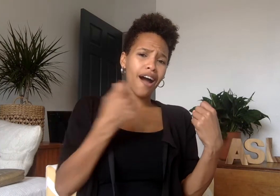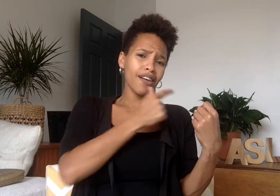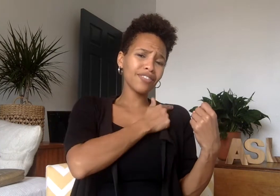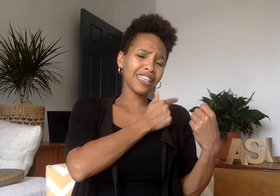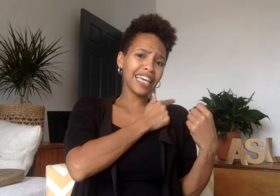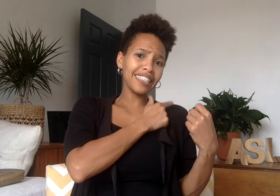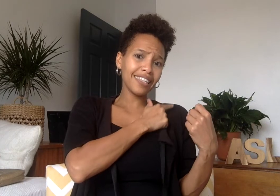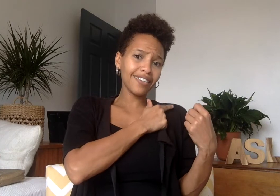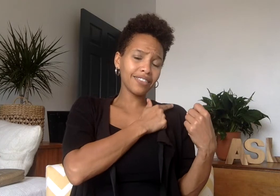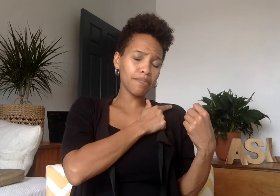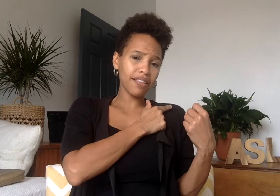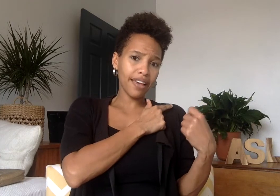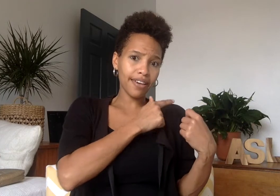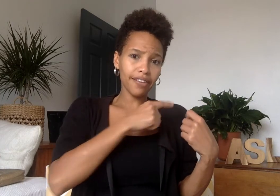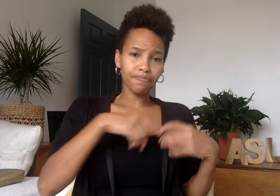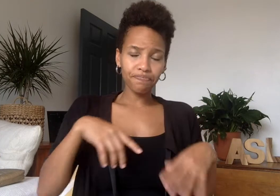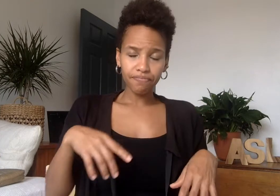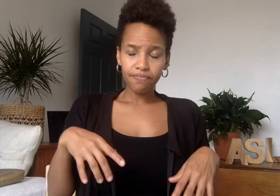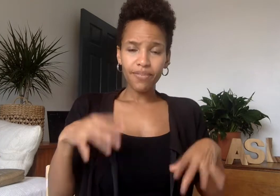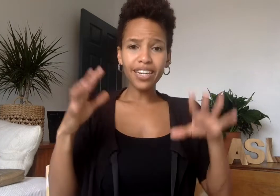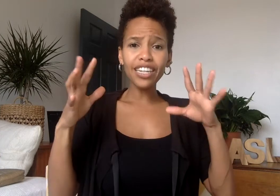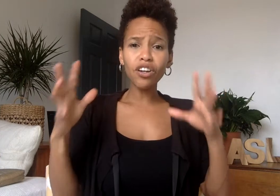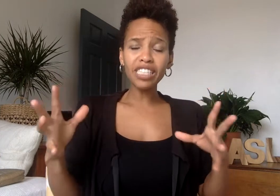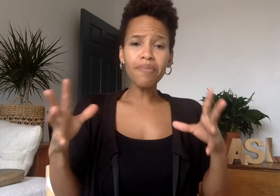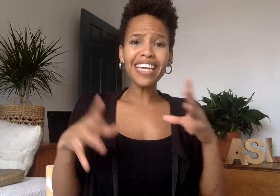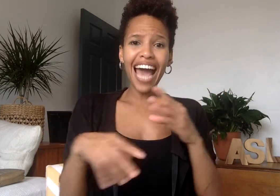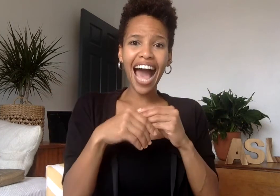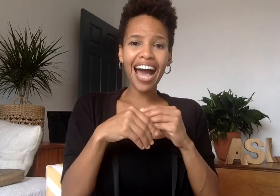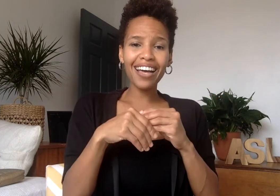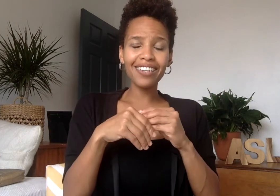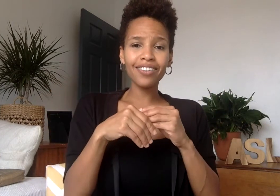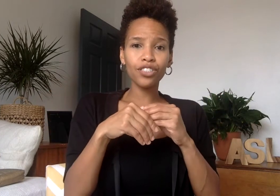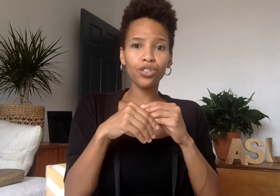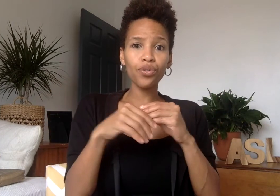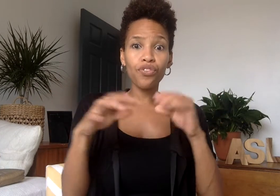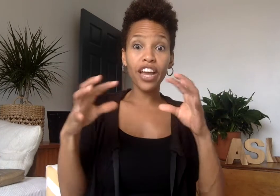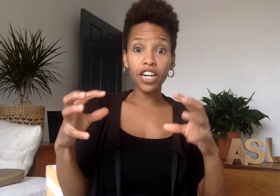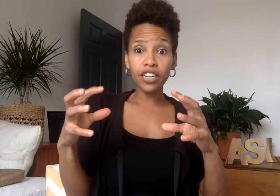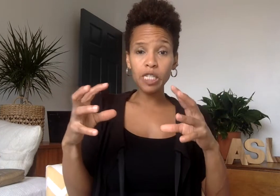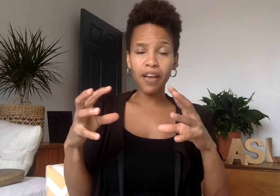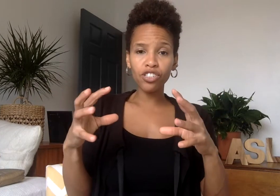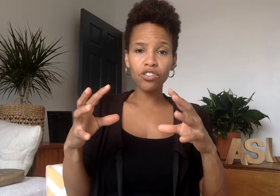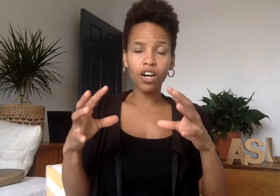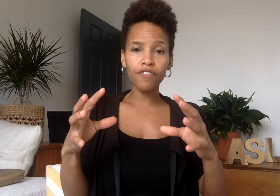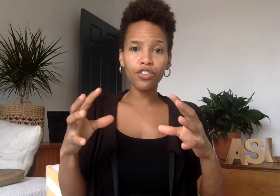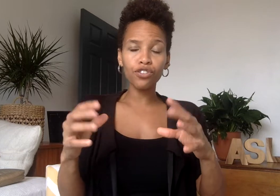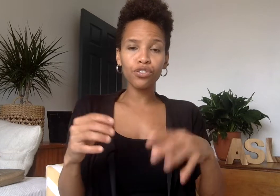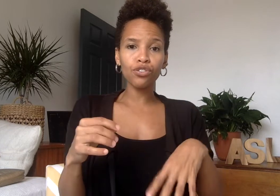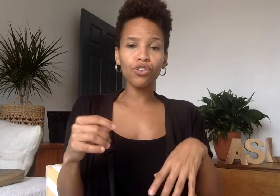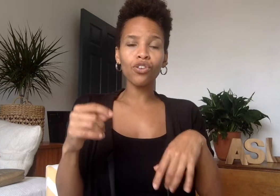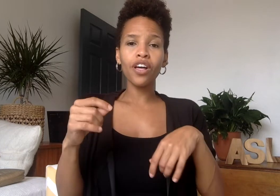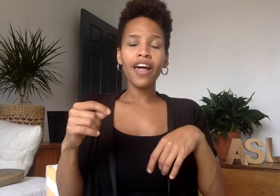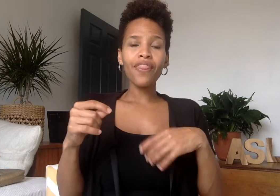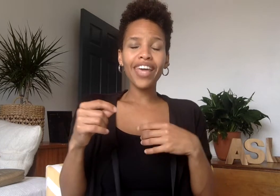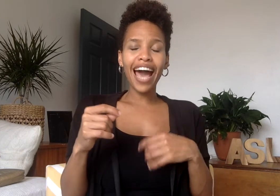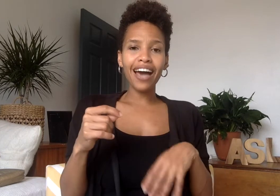drives, lazy, something like that. I saw somebody add to their expansion of cruise control, they